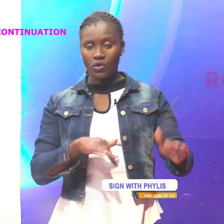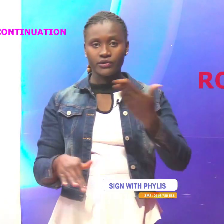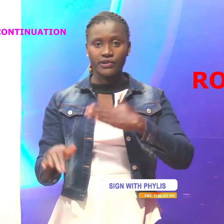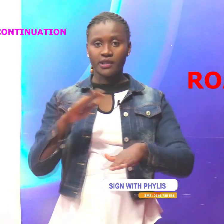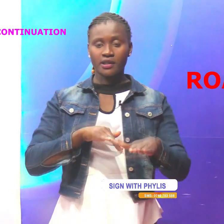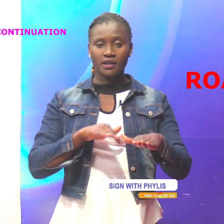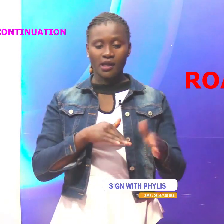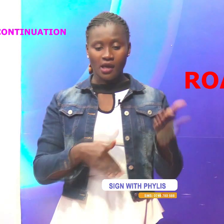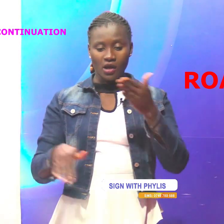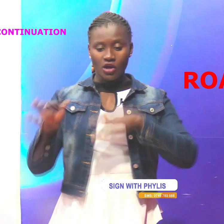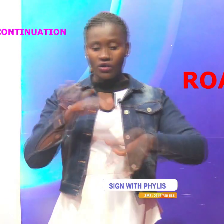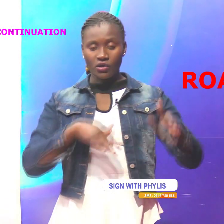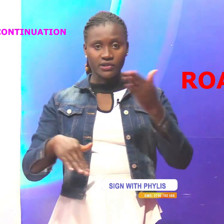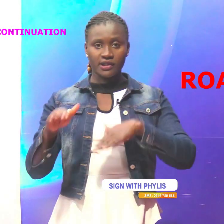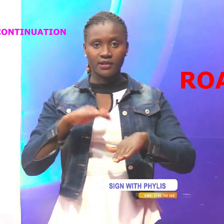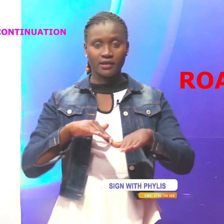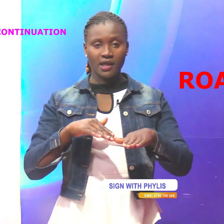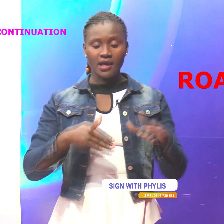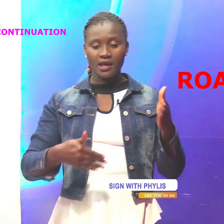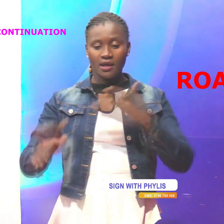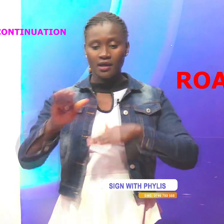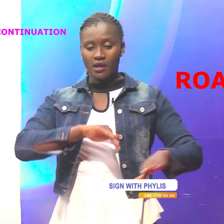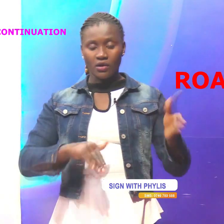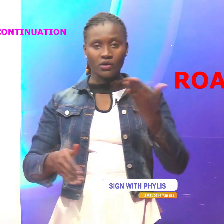roast. Roast. Okay? Roast.